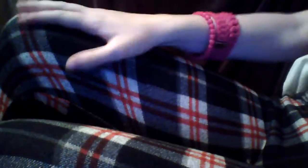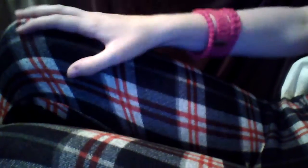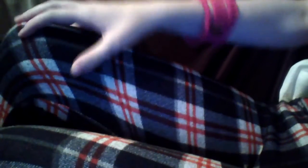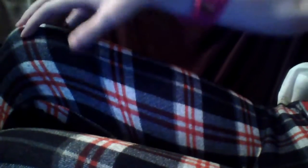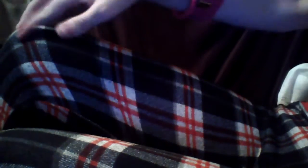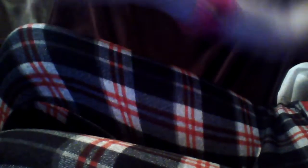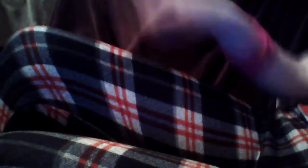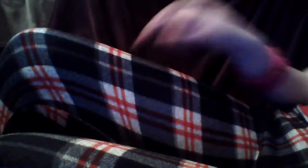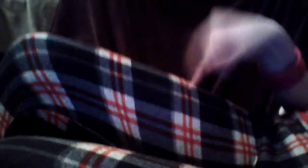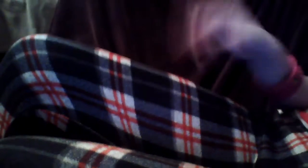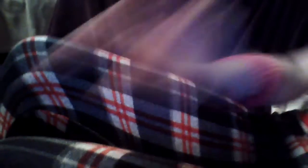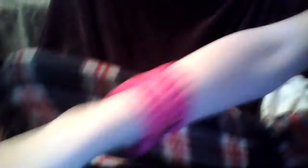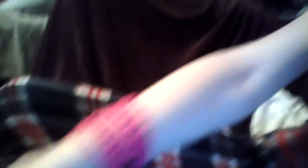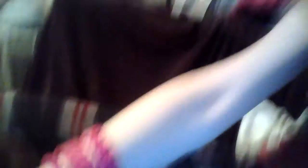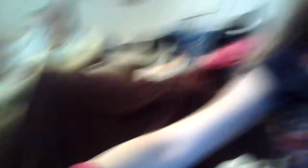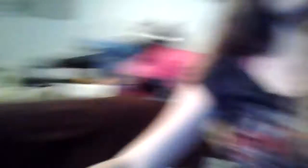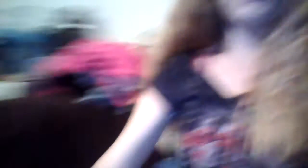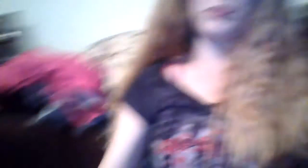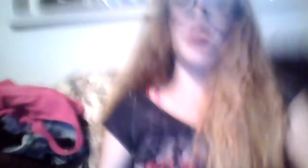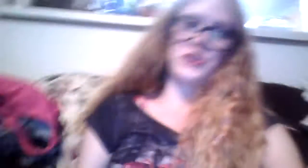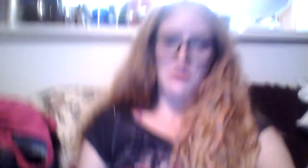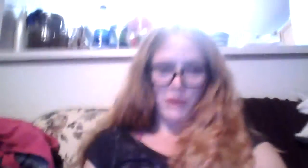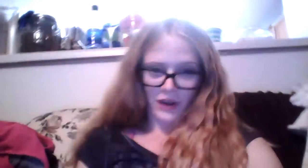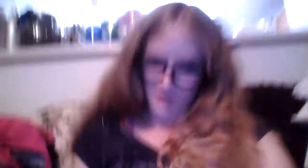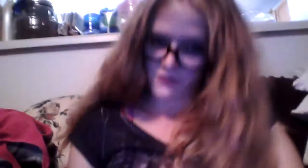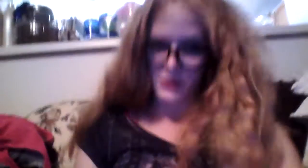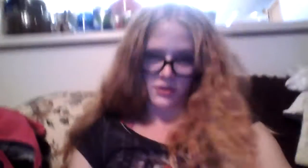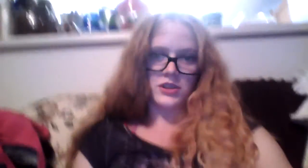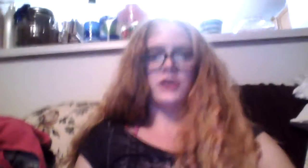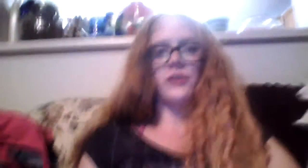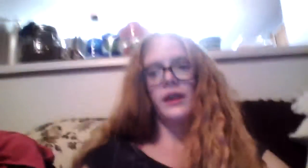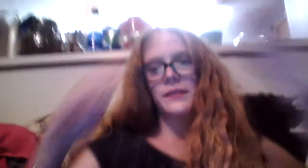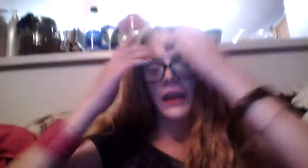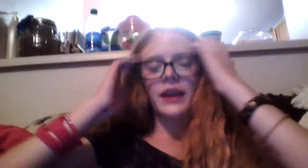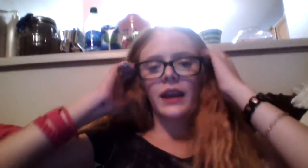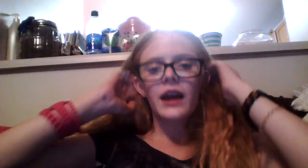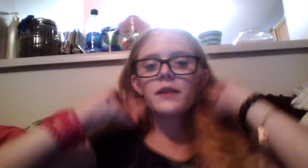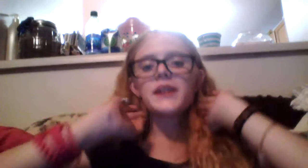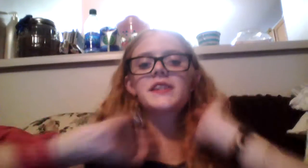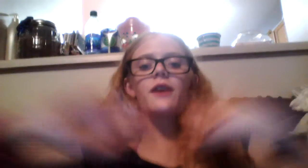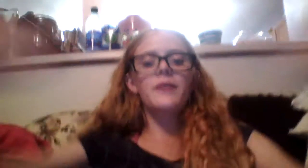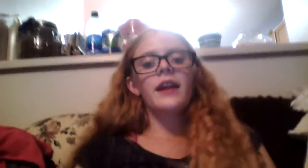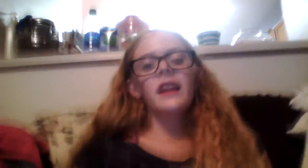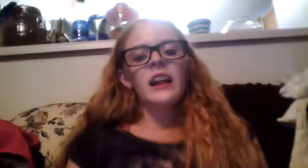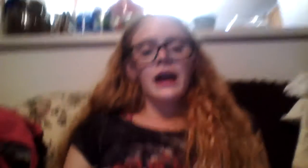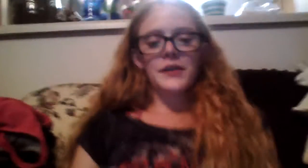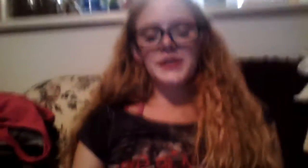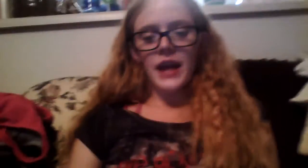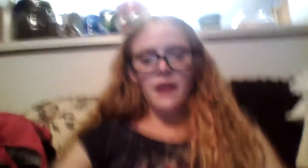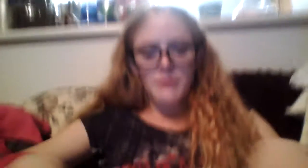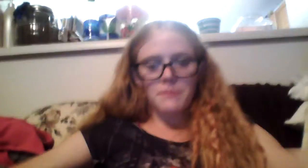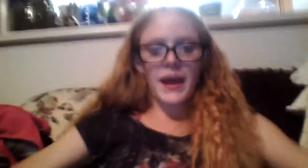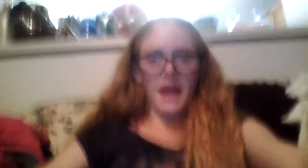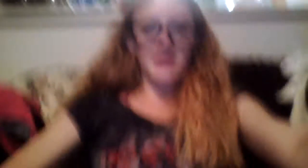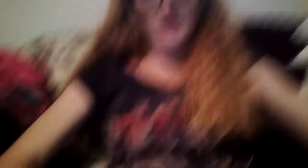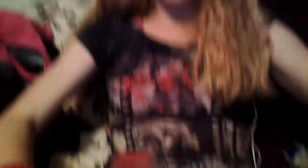jeans. They're really cute. And super, super comfortable too. Anyway, so I would say my pants, so you